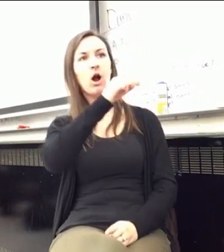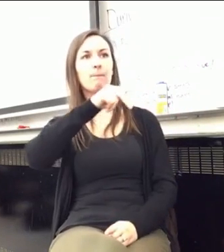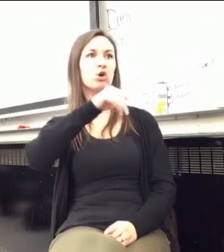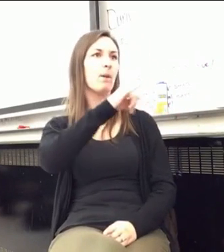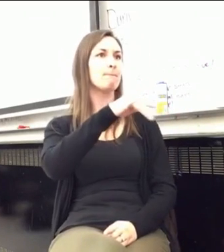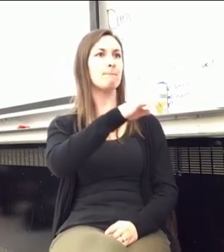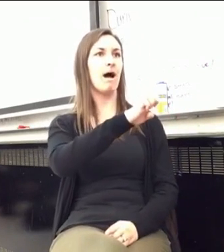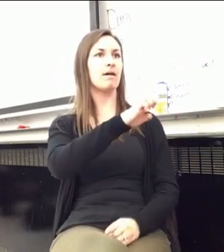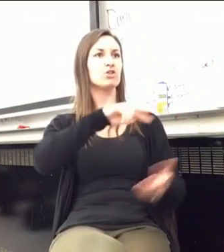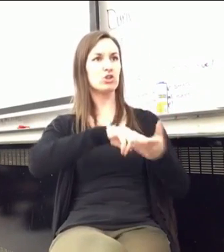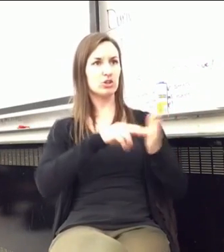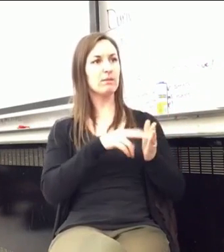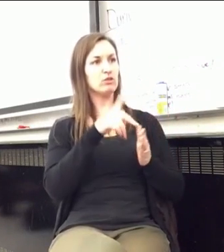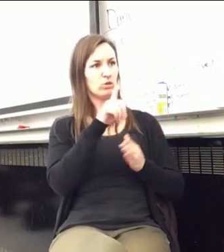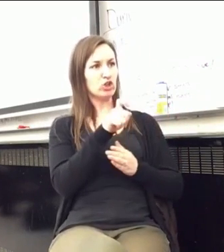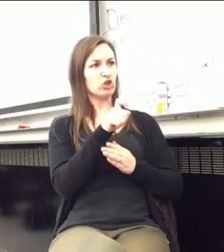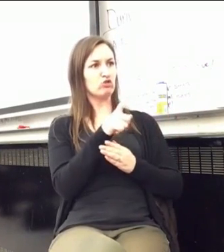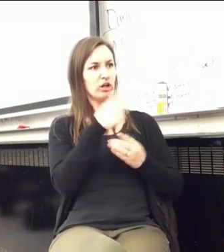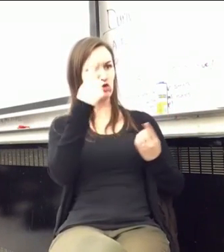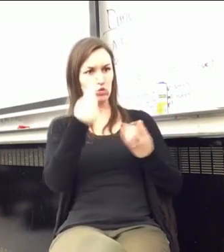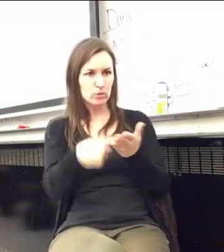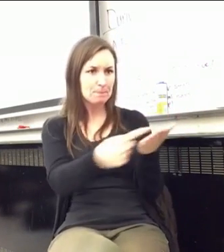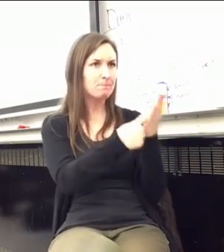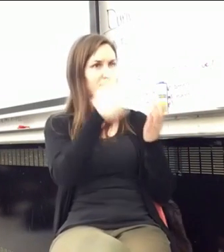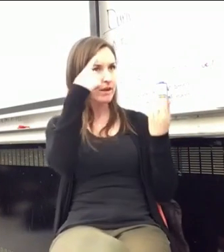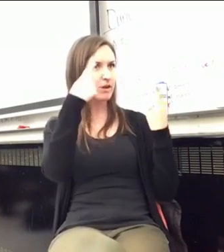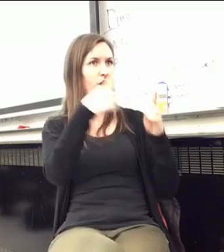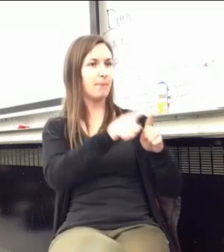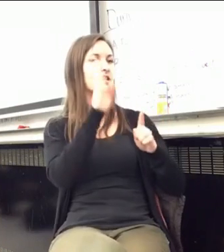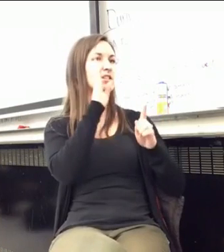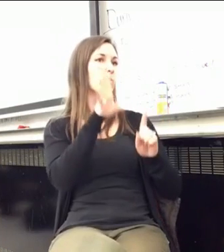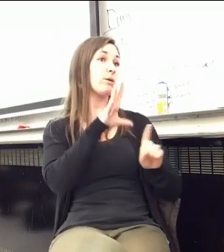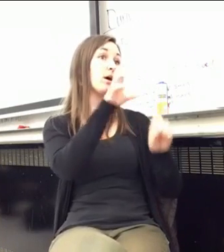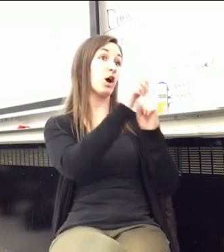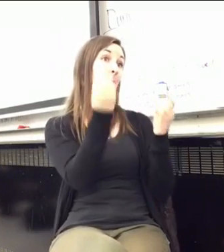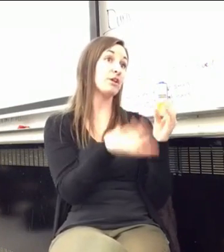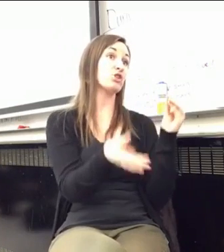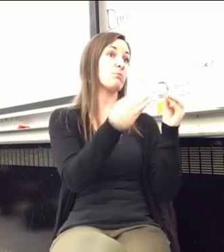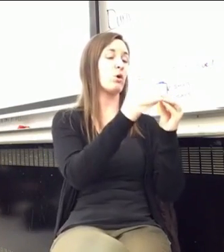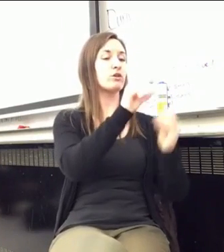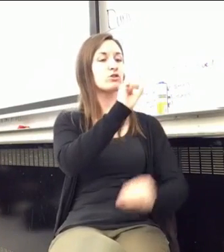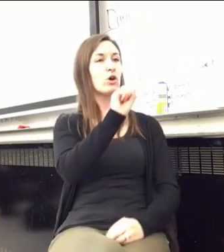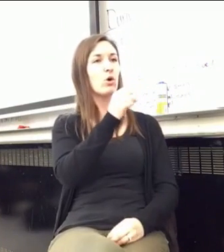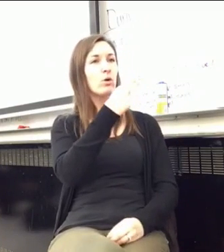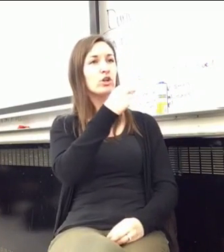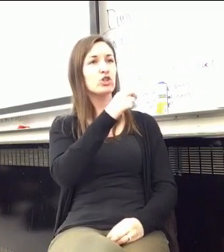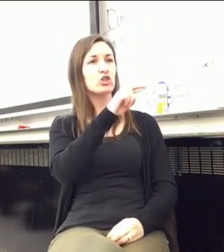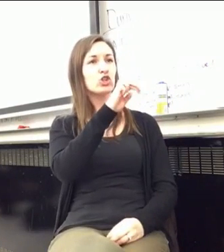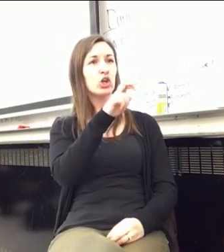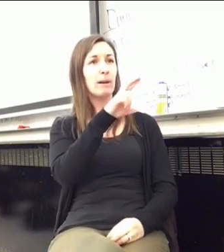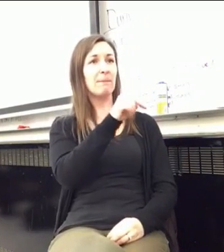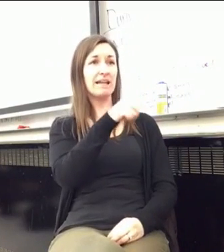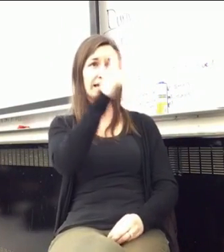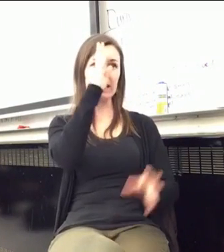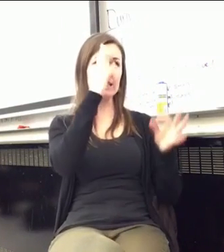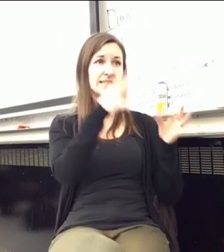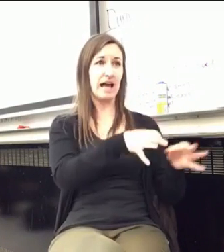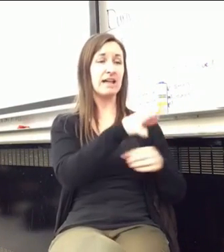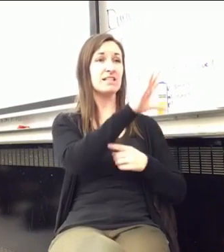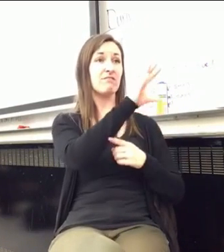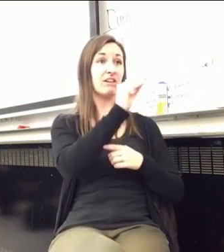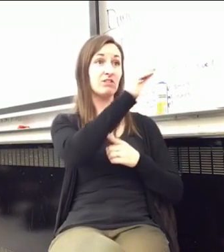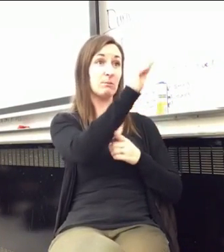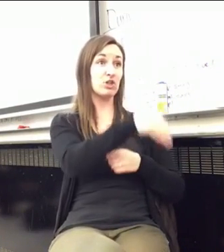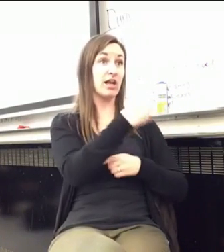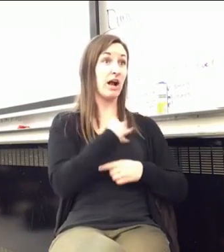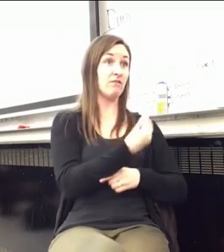able to be successful. So for example, Sherman comes up with this idea that 50% of the white population must say that they are loyal to the